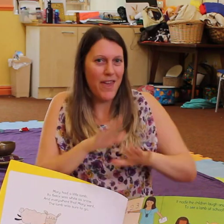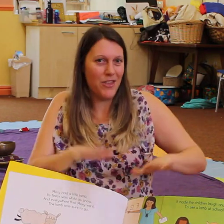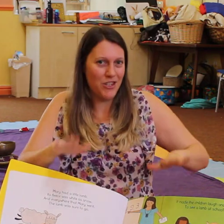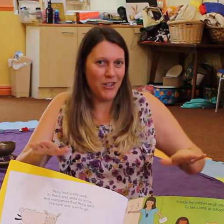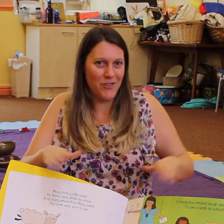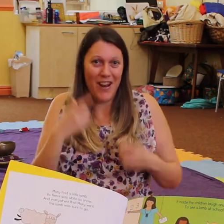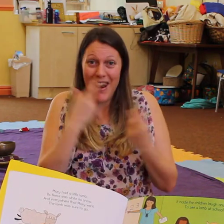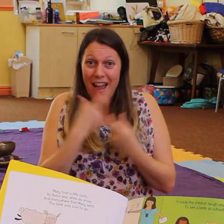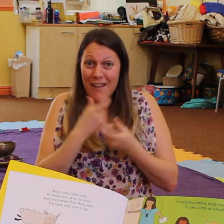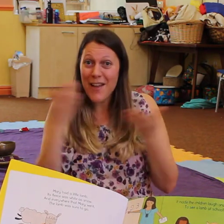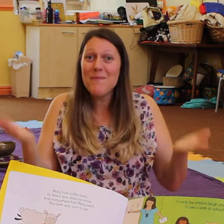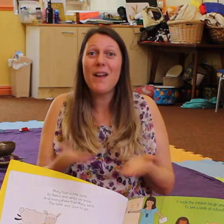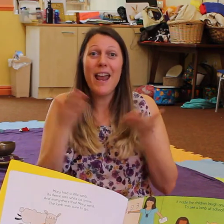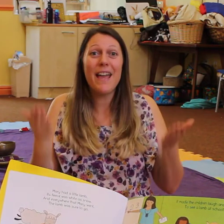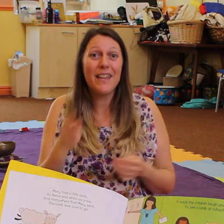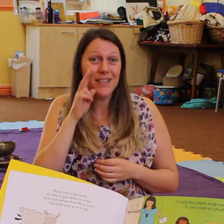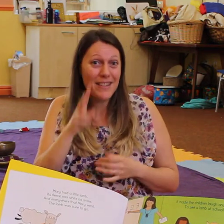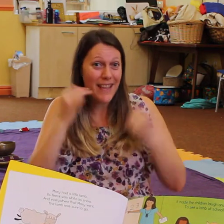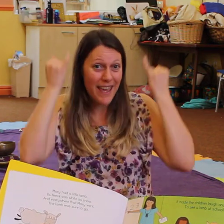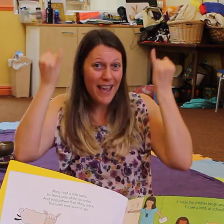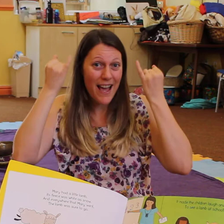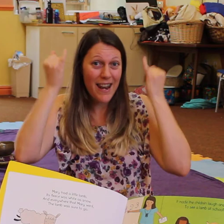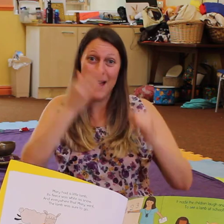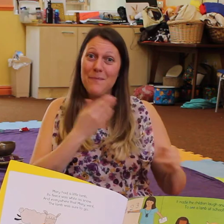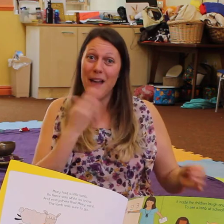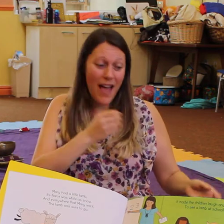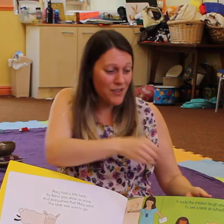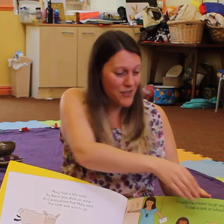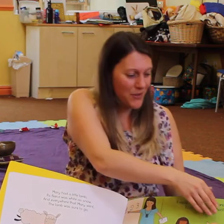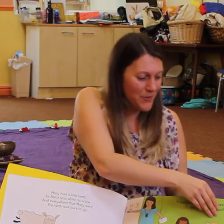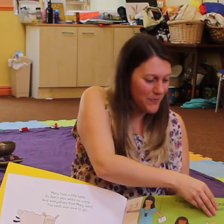the children laugh and play to see a lamb at school.